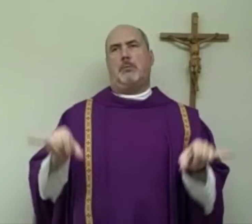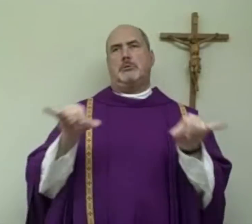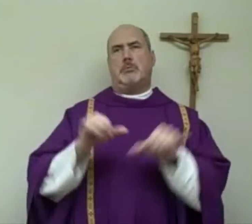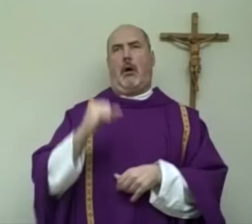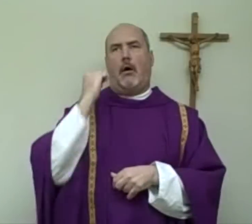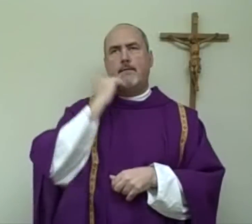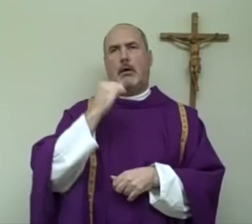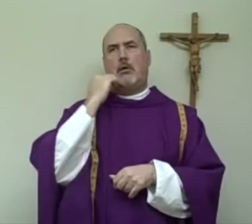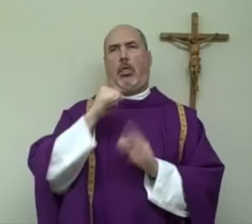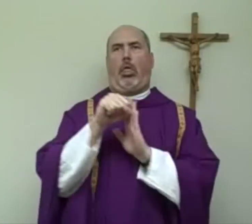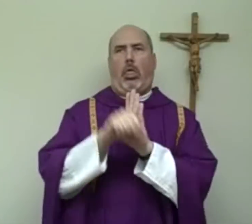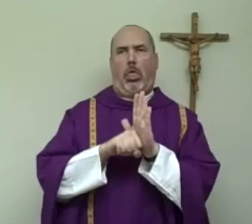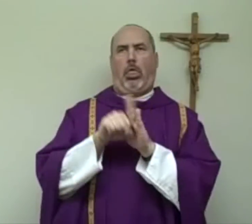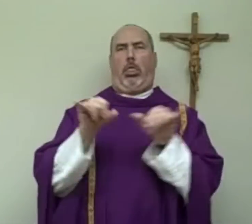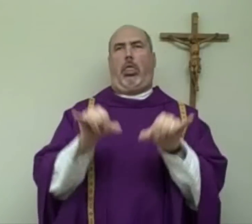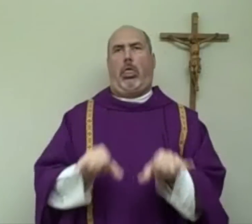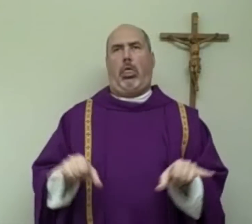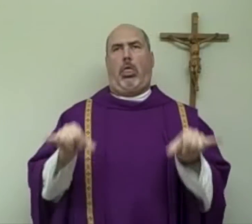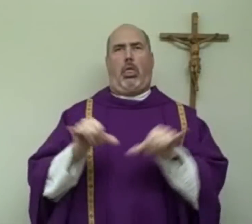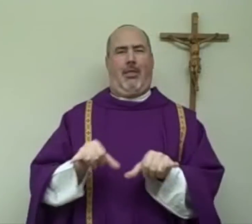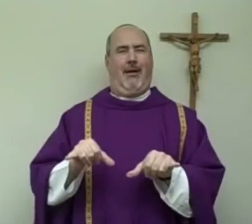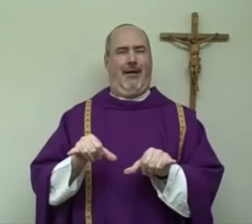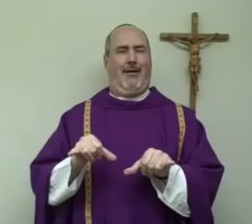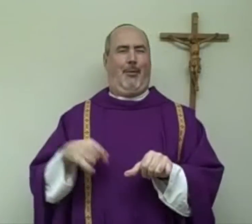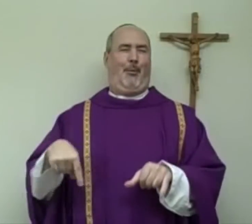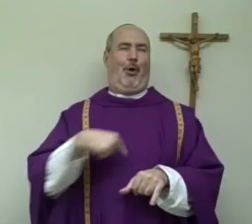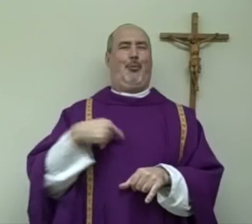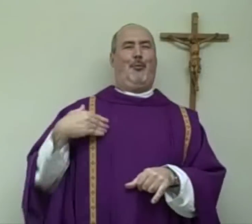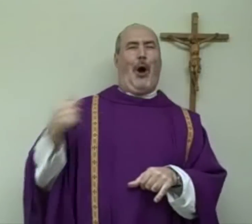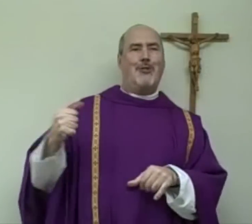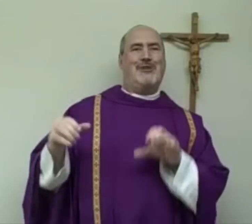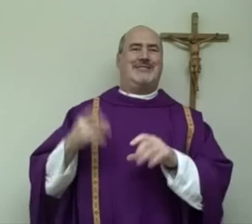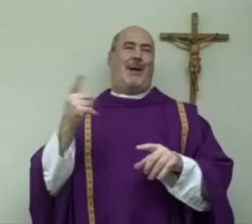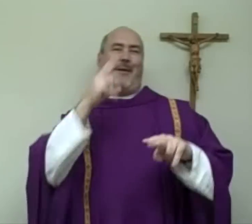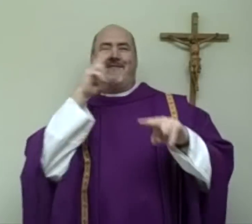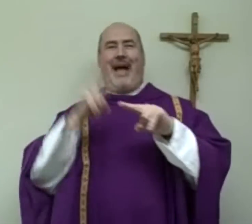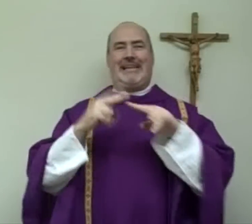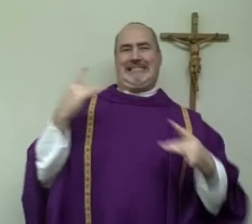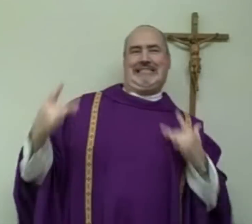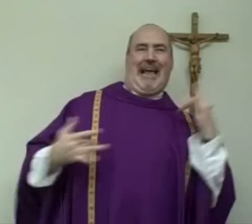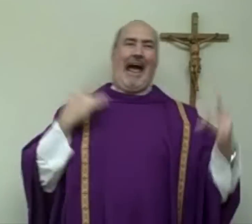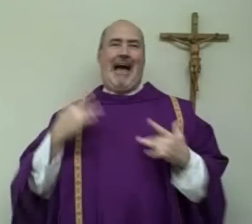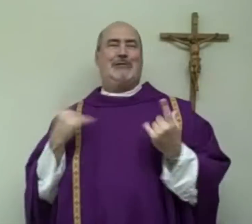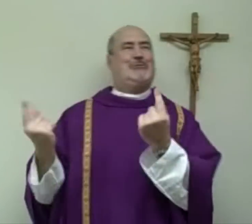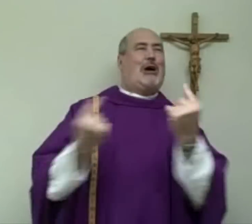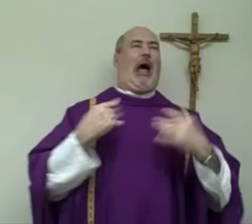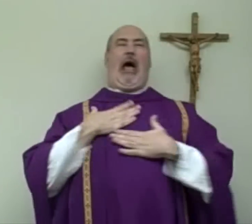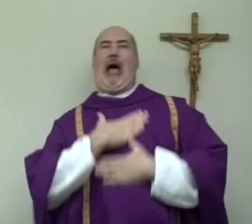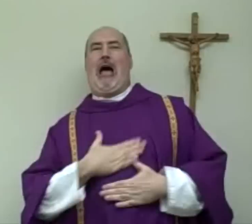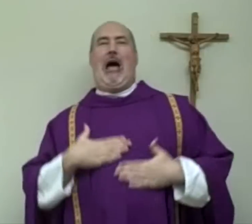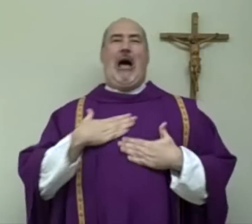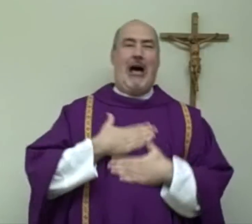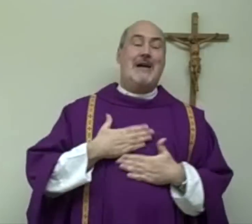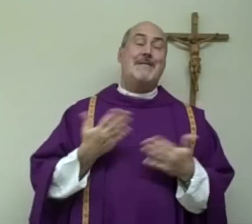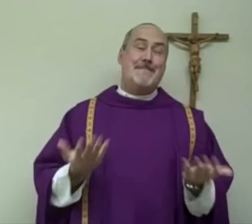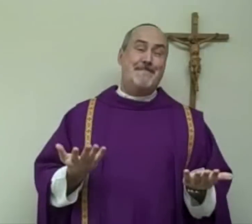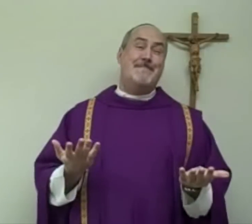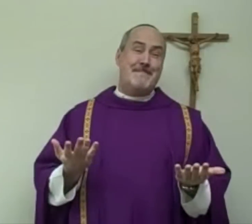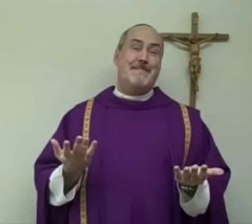Now, we may not all like doing the same thing day in and day out because we want to go out and do exciting things and have